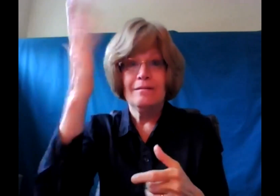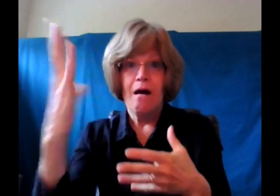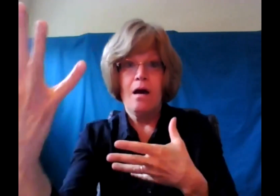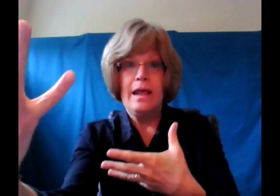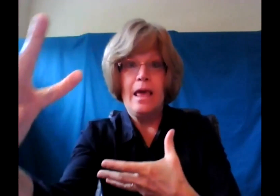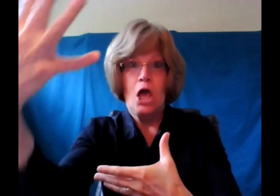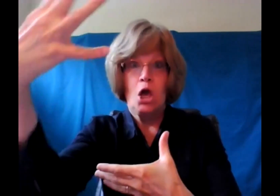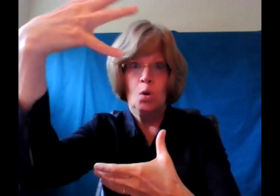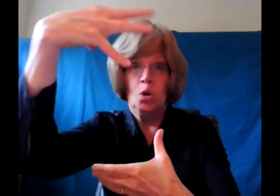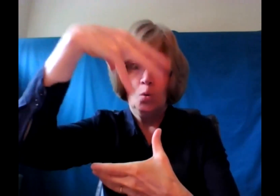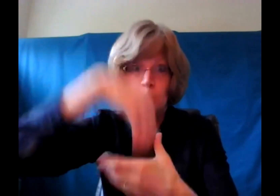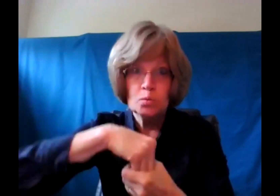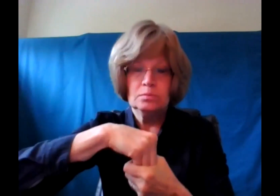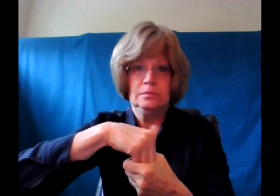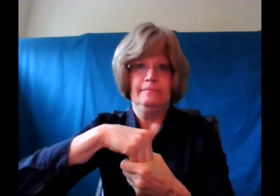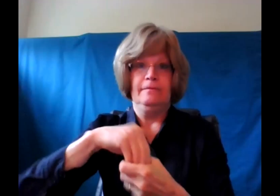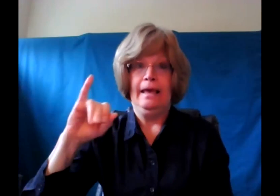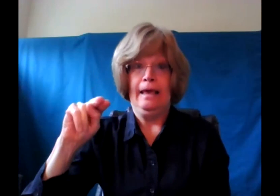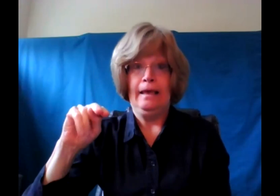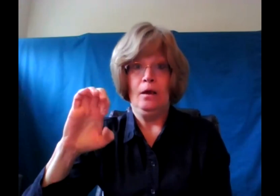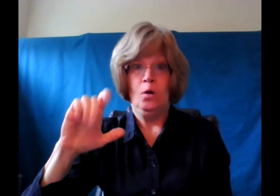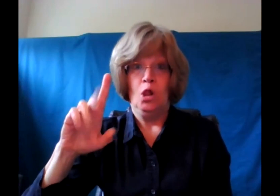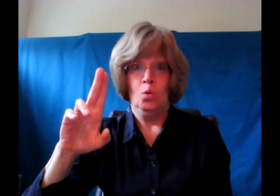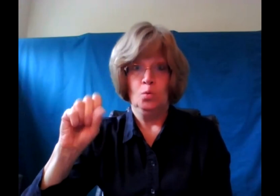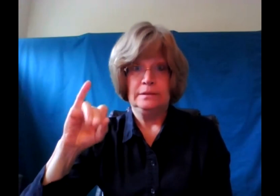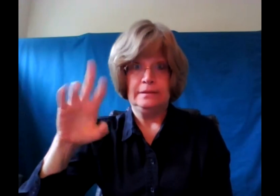inclusive God is.